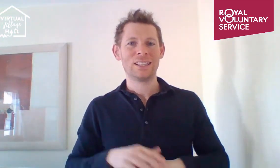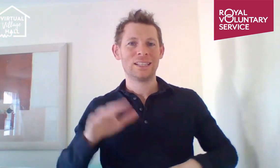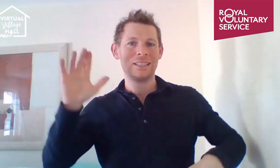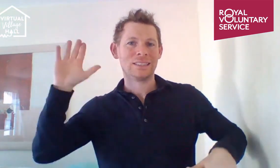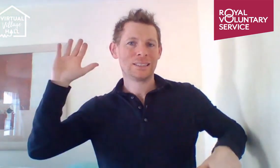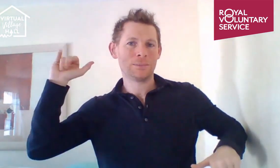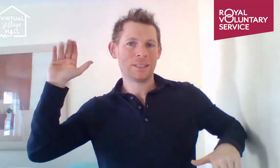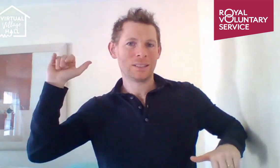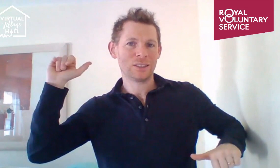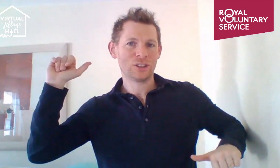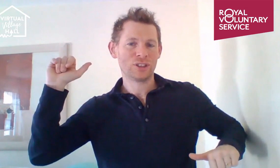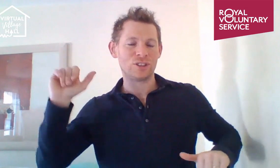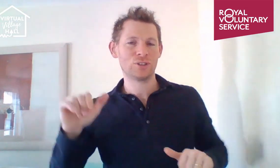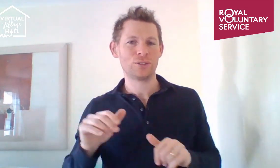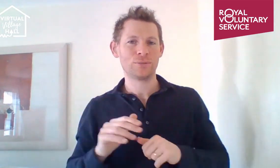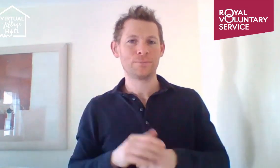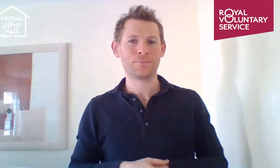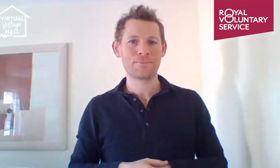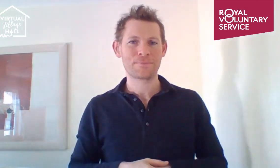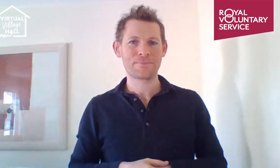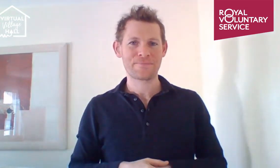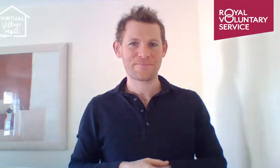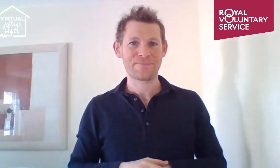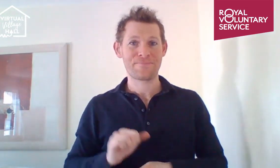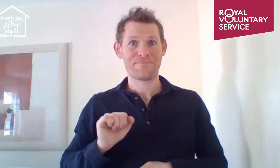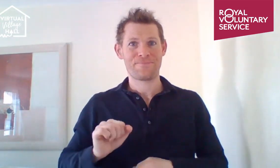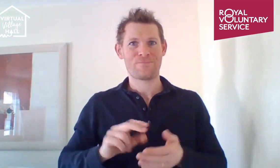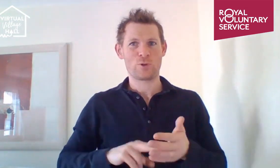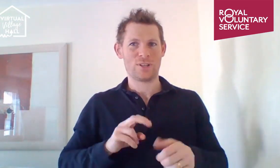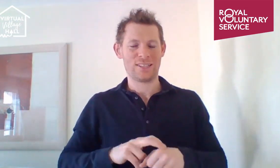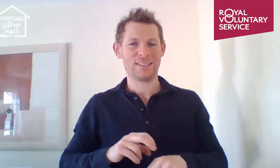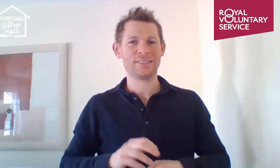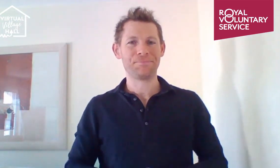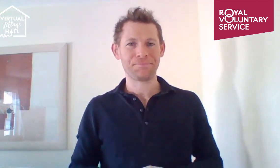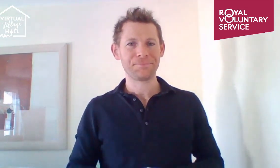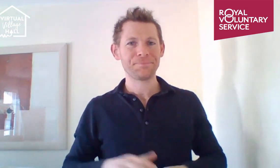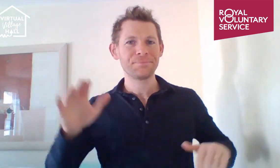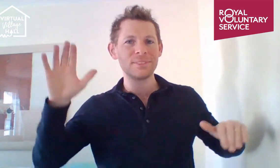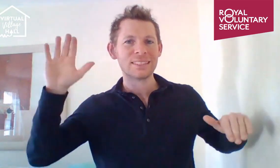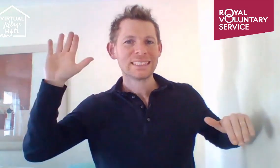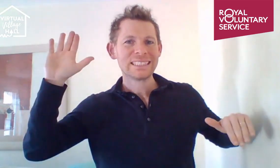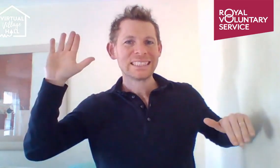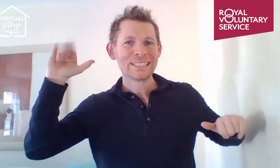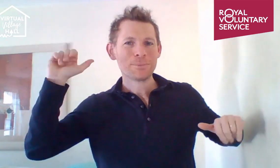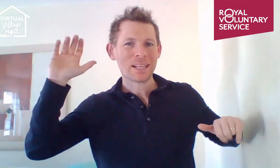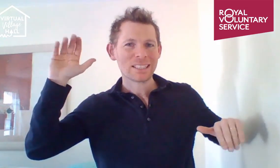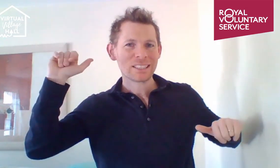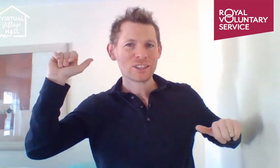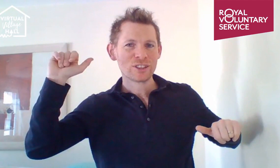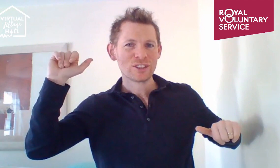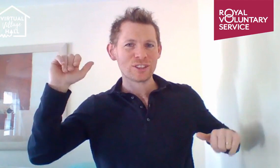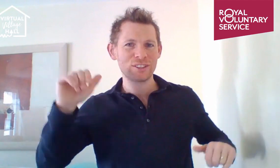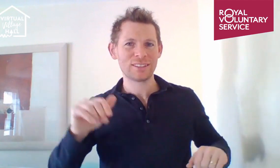And our fifth sign was Spanish. Here in Northern Ireland, it looks like this.